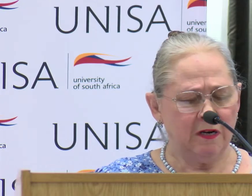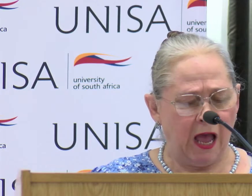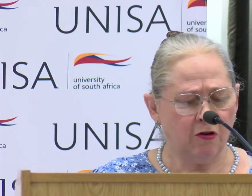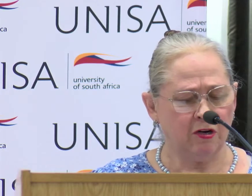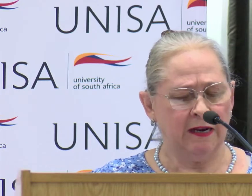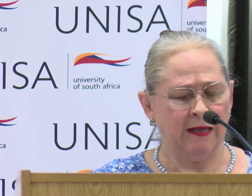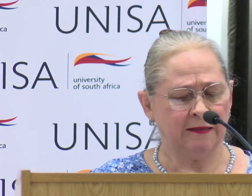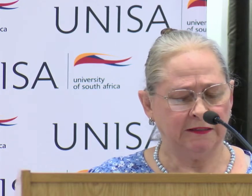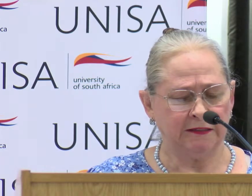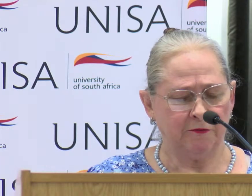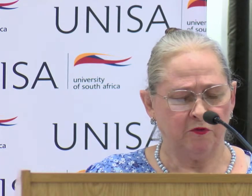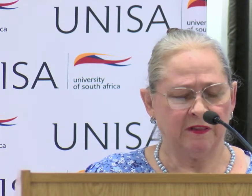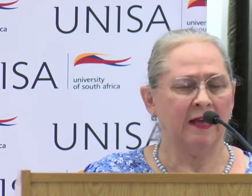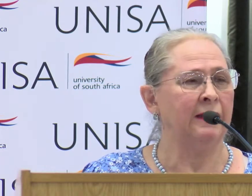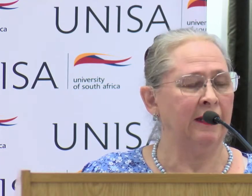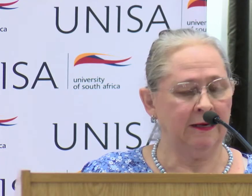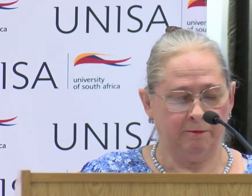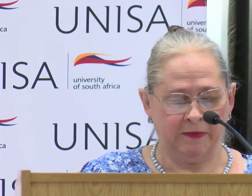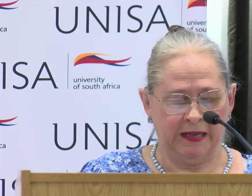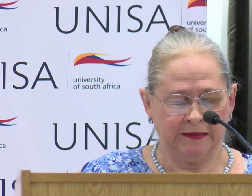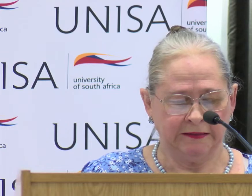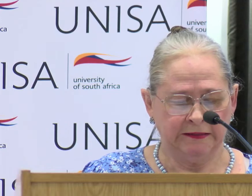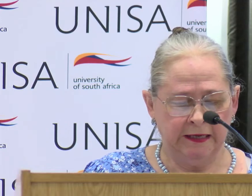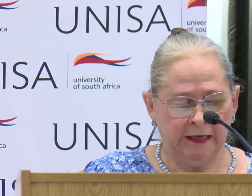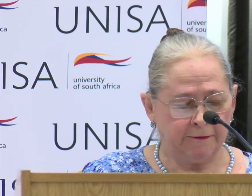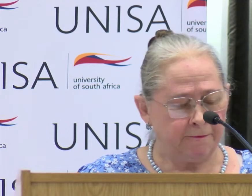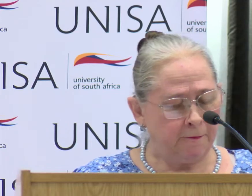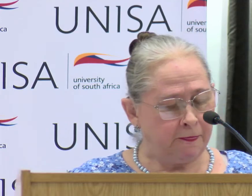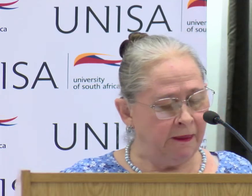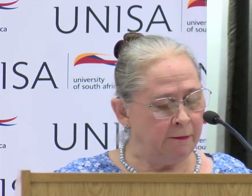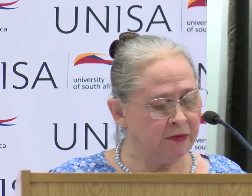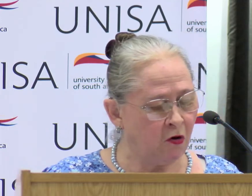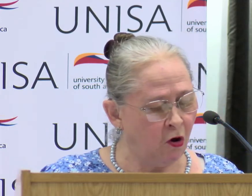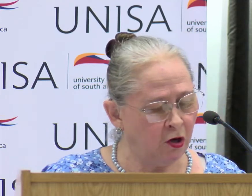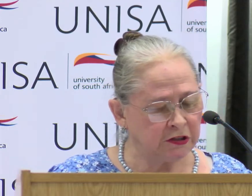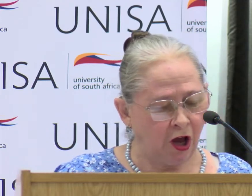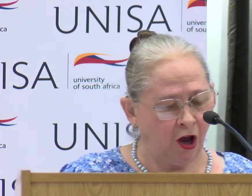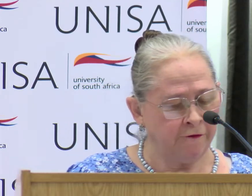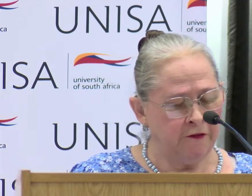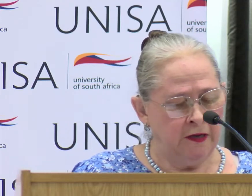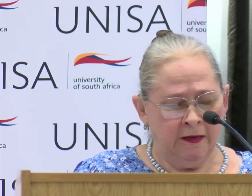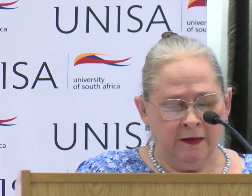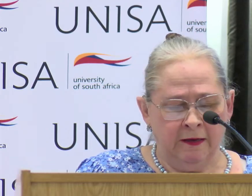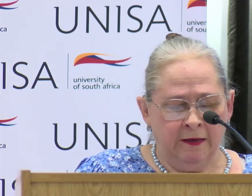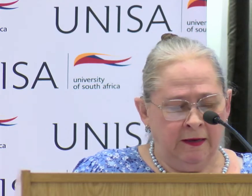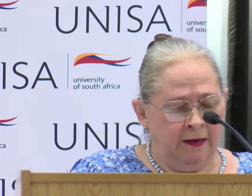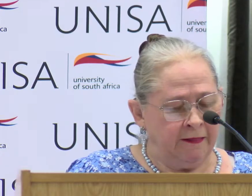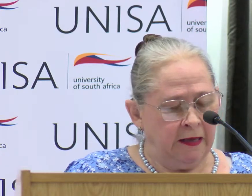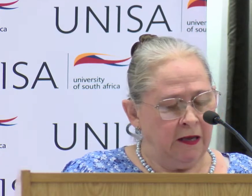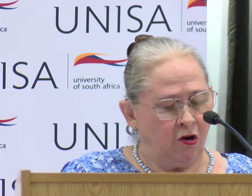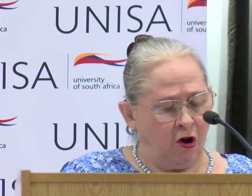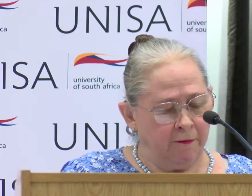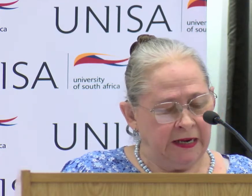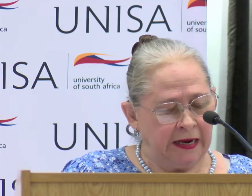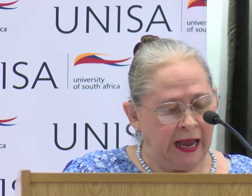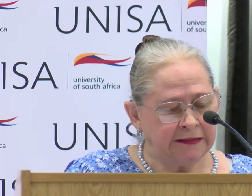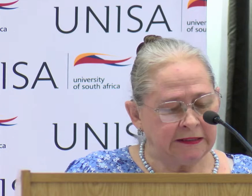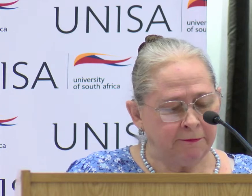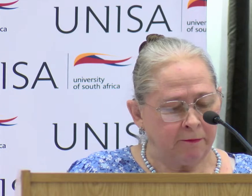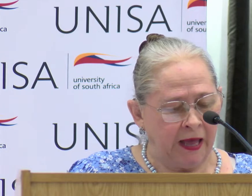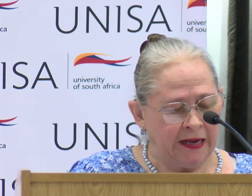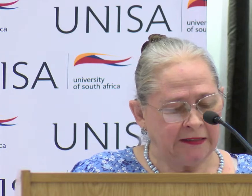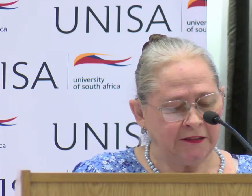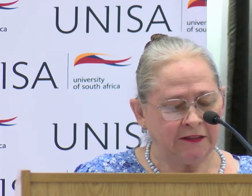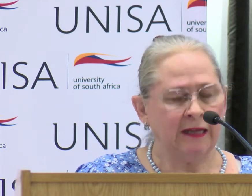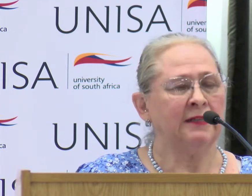or no relationship with their hearing parents because of the